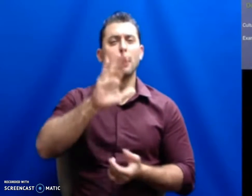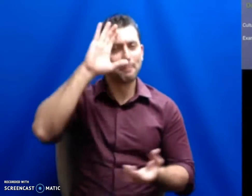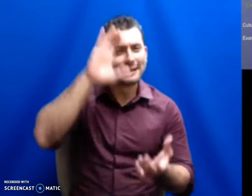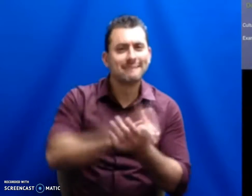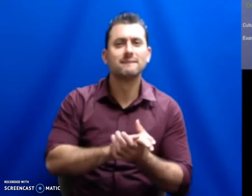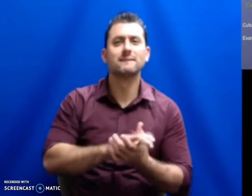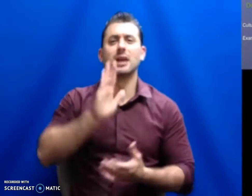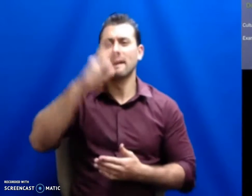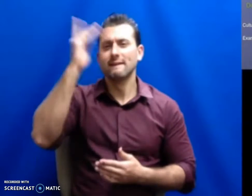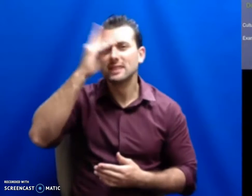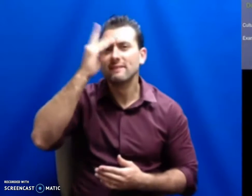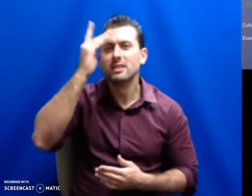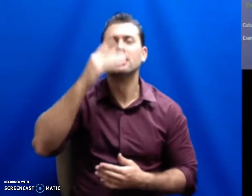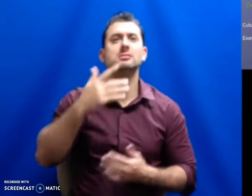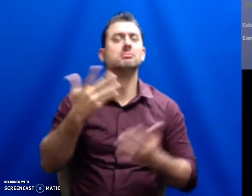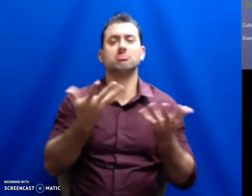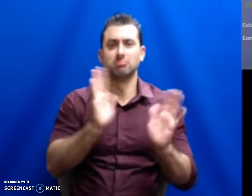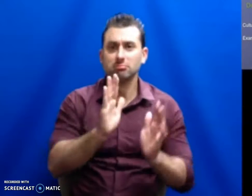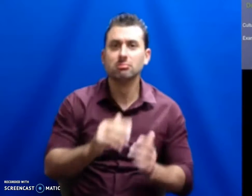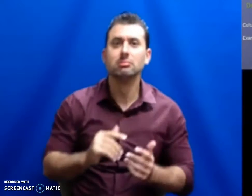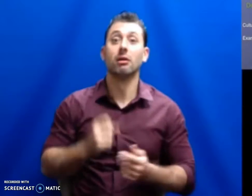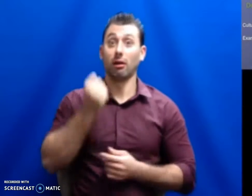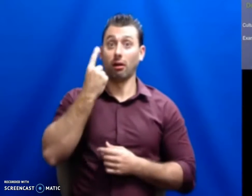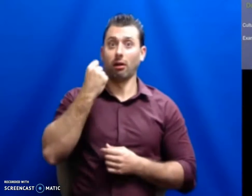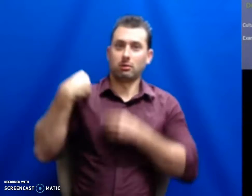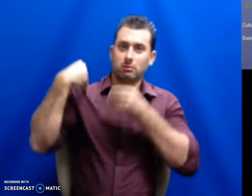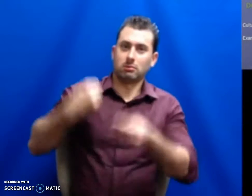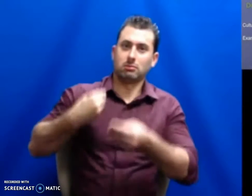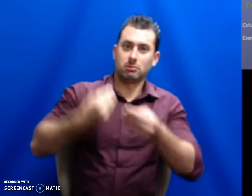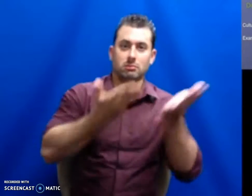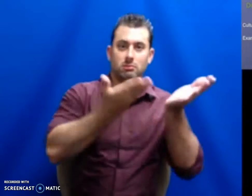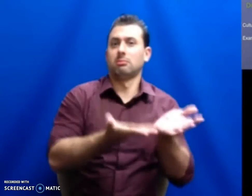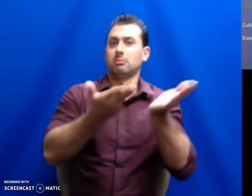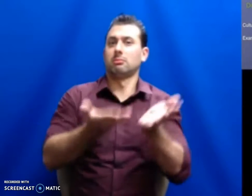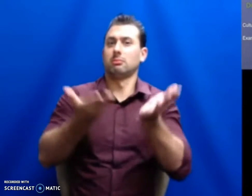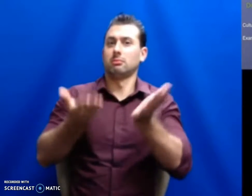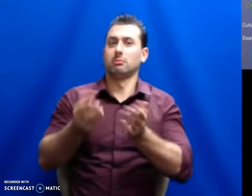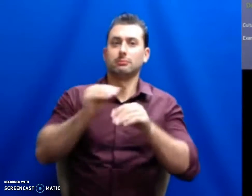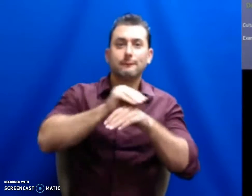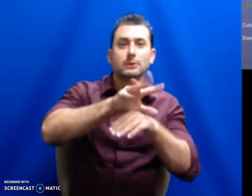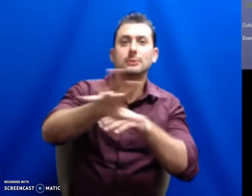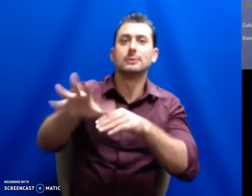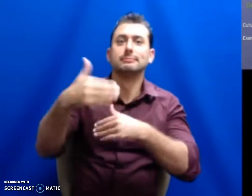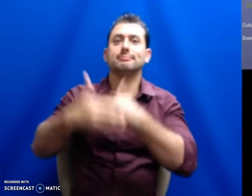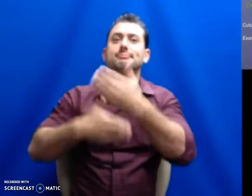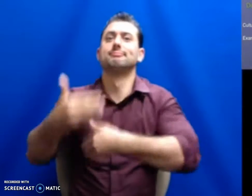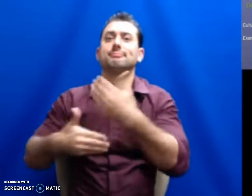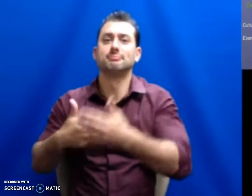are things that they highly value, their belief systems or politics, things of that nature. That can be passed down through generation and